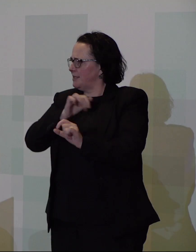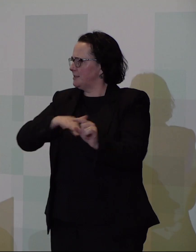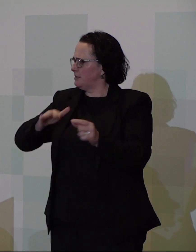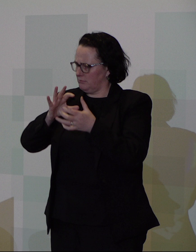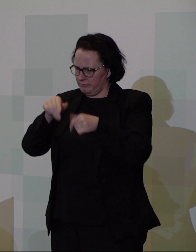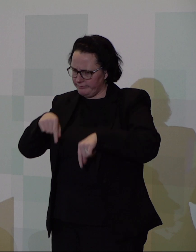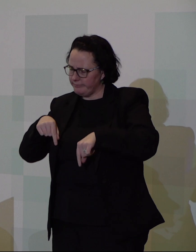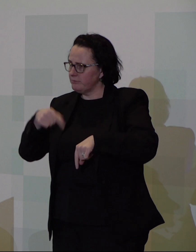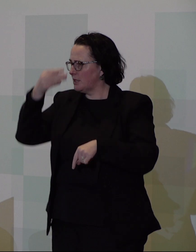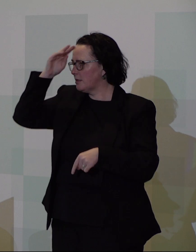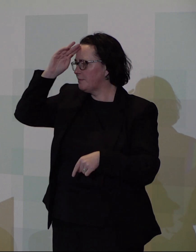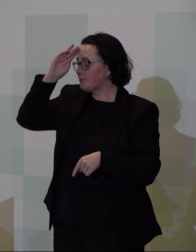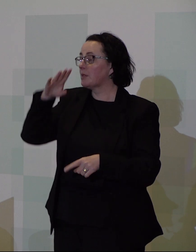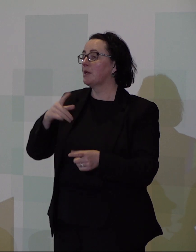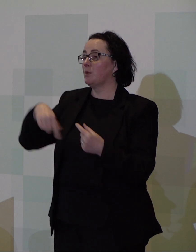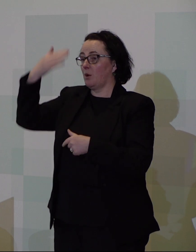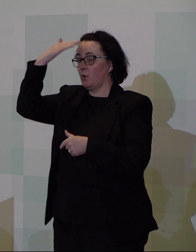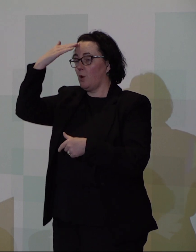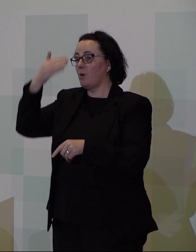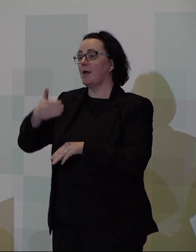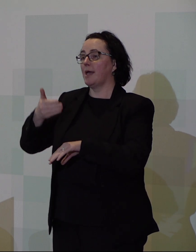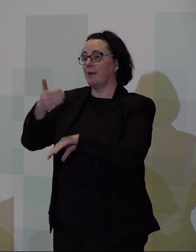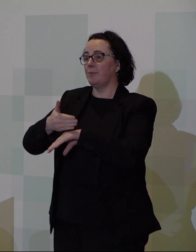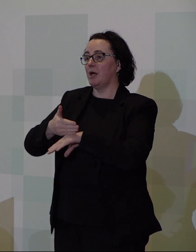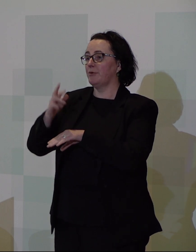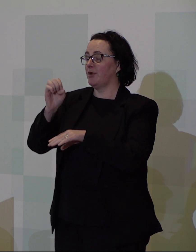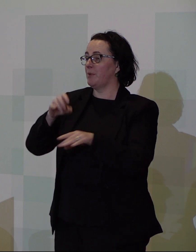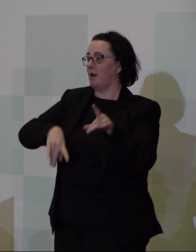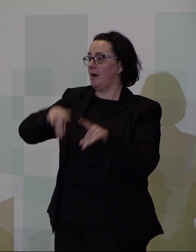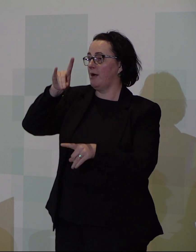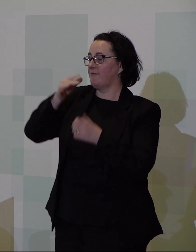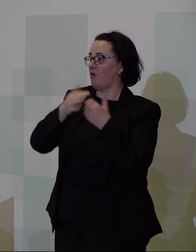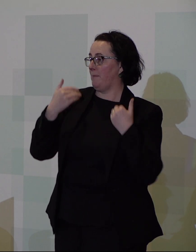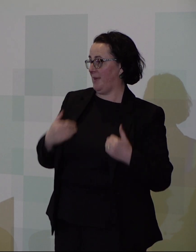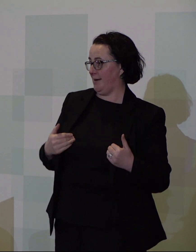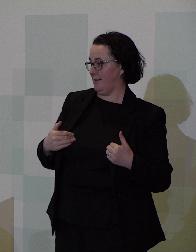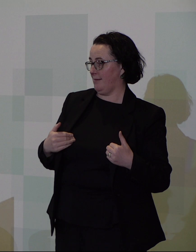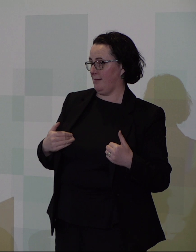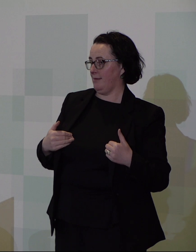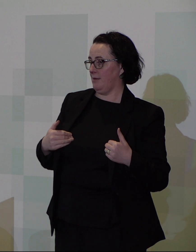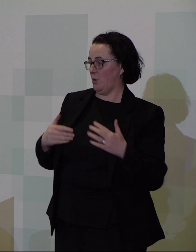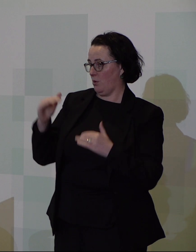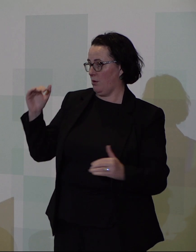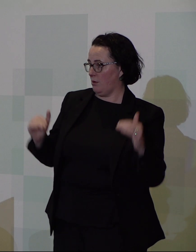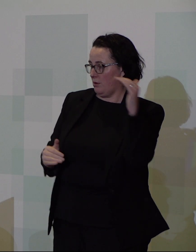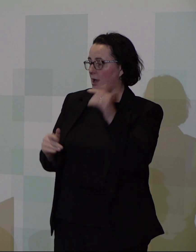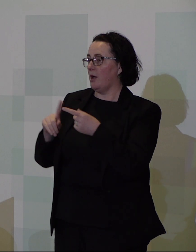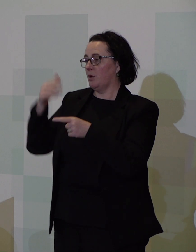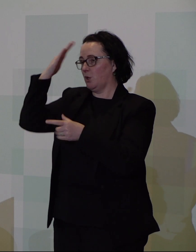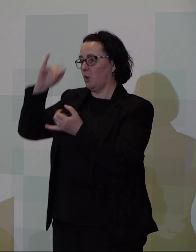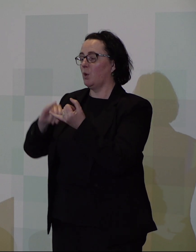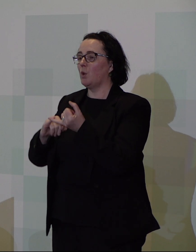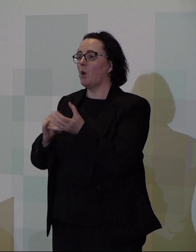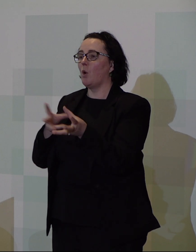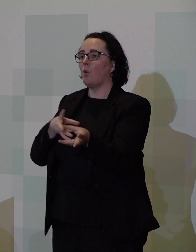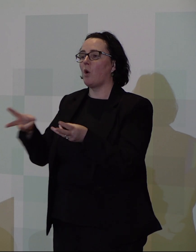we know that employment rates are higher for men. We also know that the labour force participation rate,